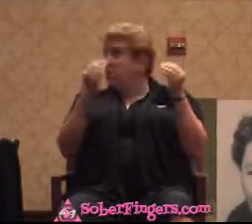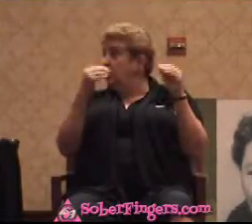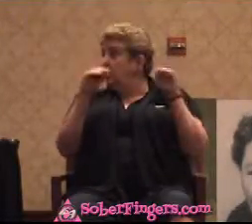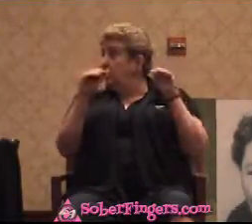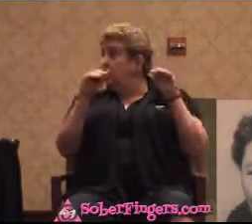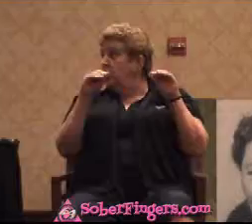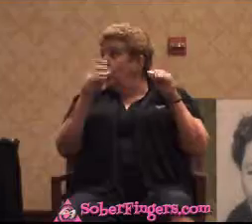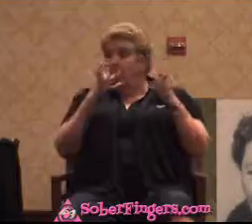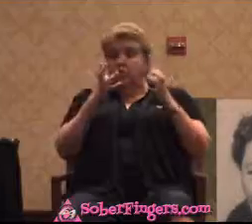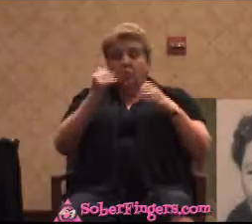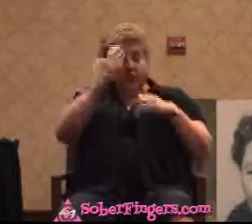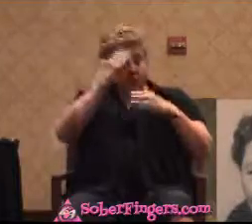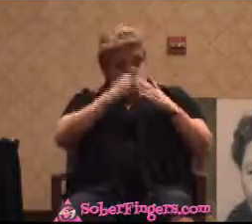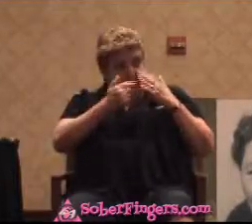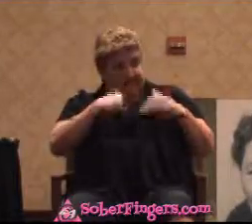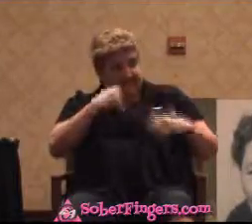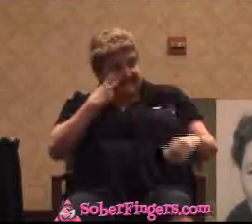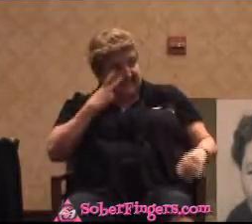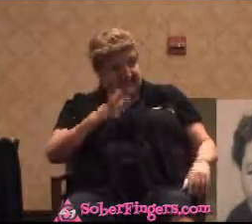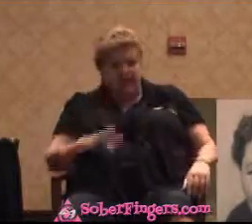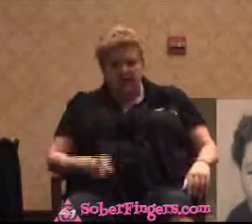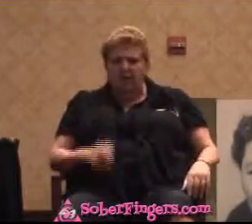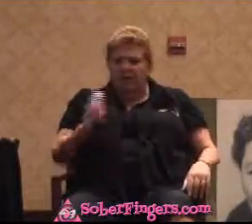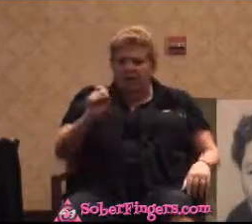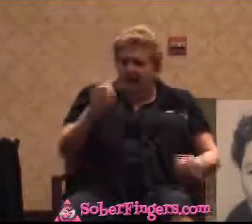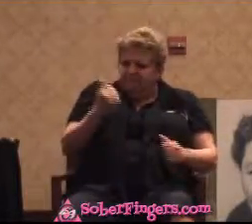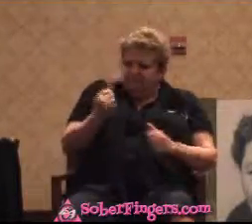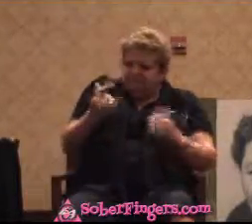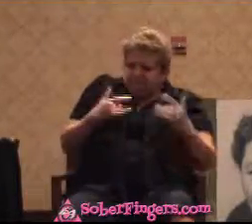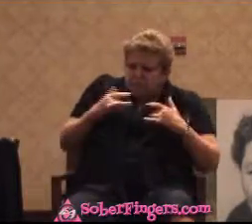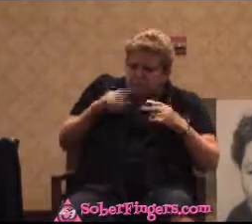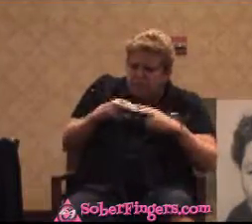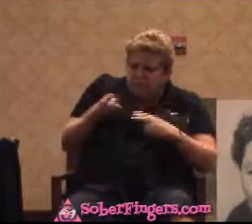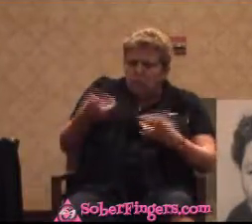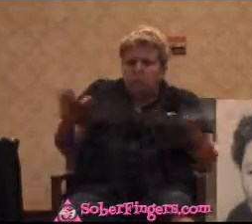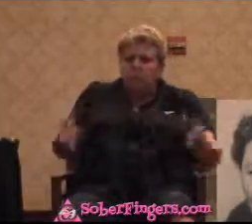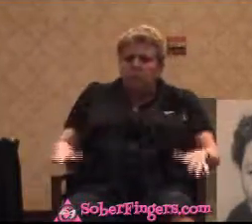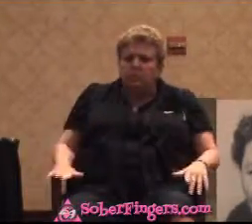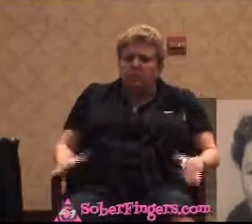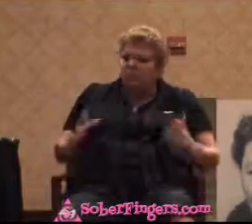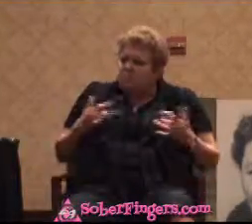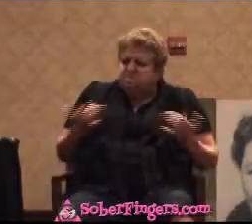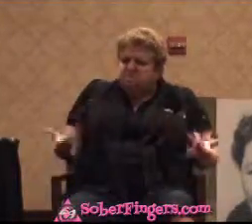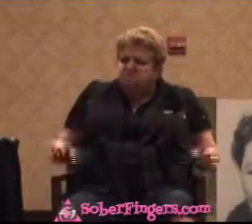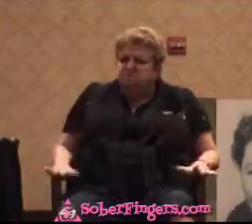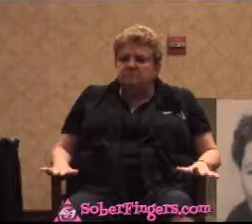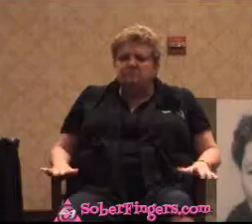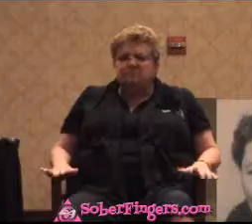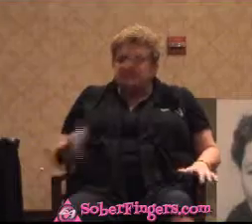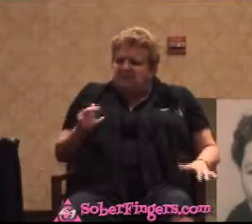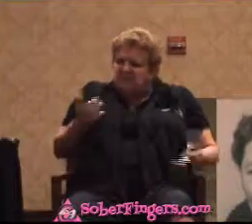And she goes, yeah, everybody's concerned about you, Angie. What's happened? Everybody wants to know what's happened